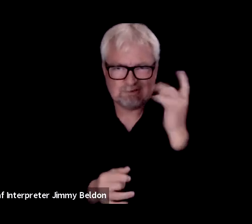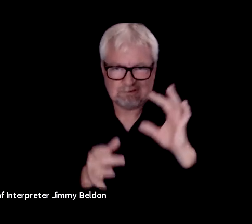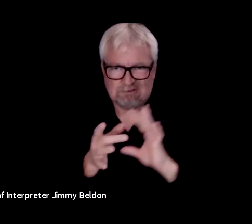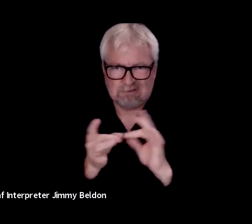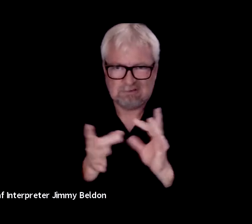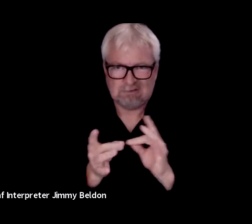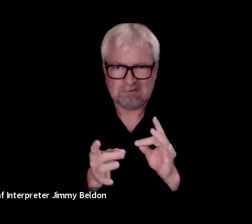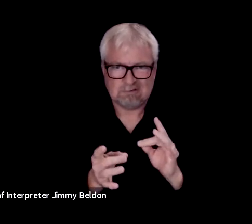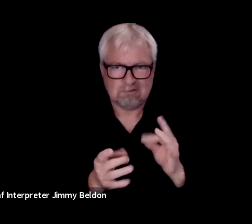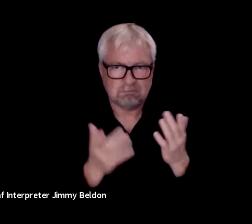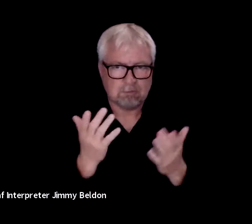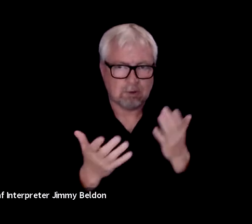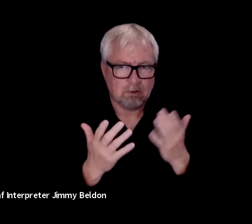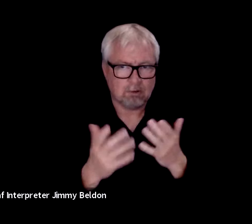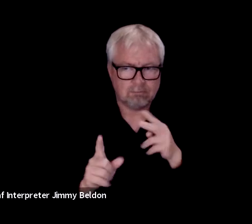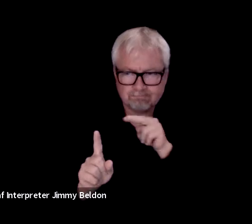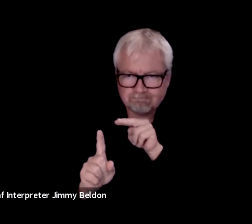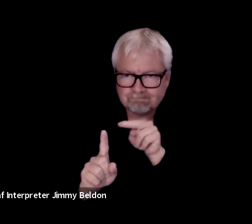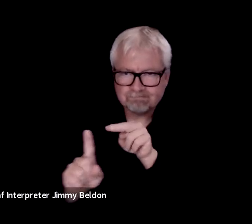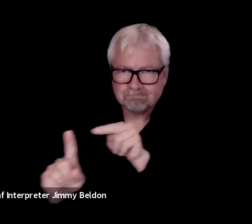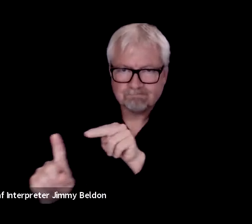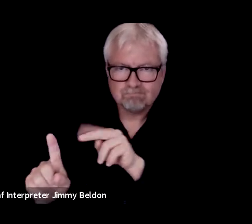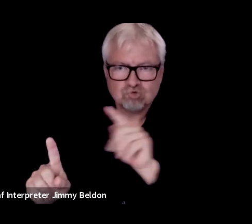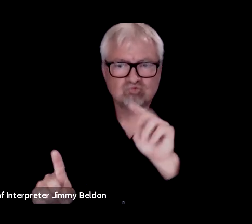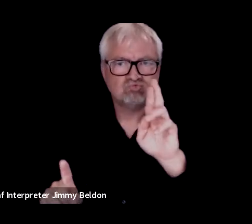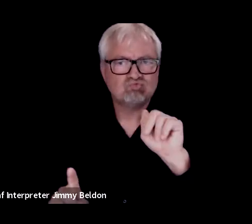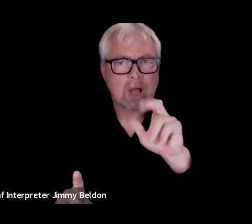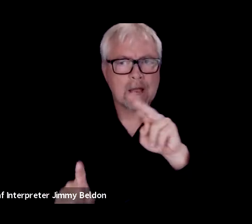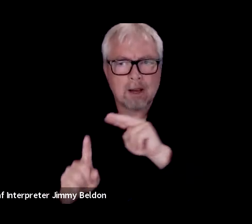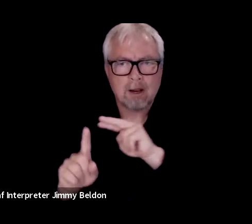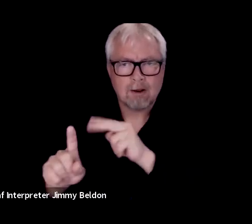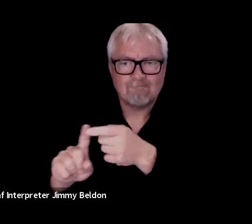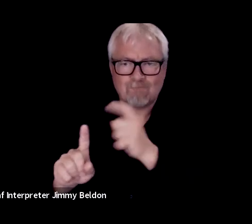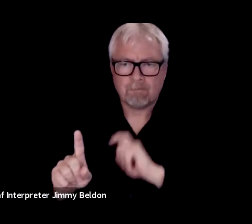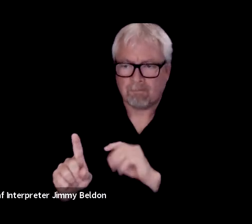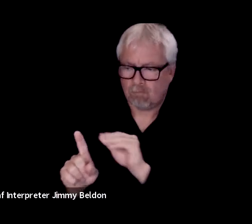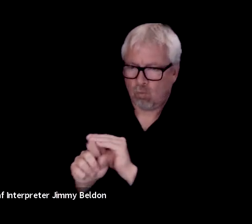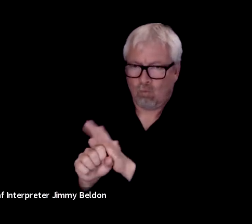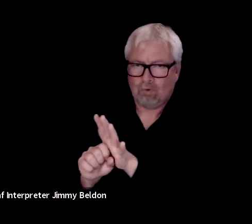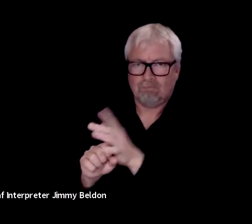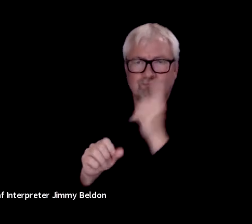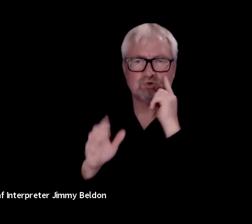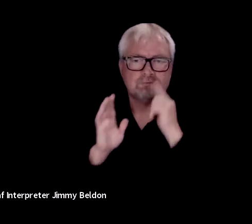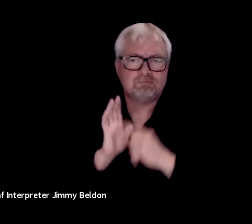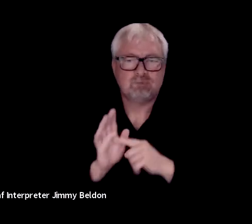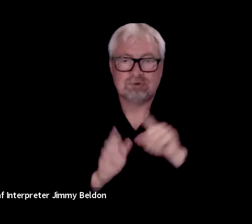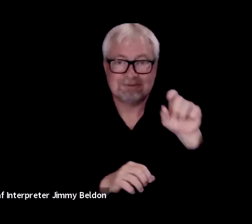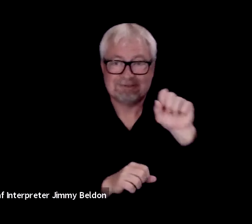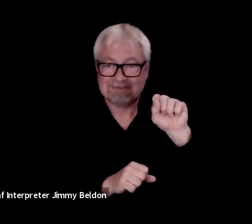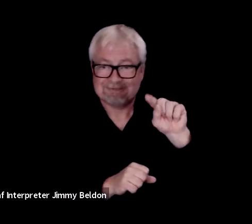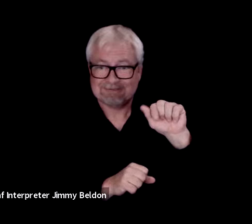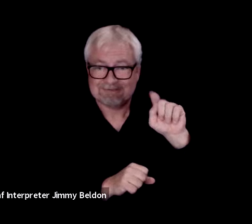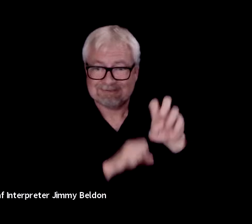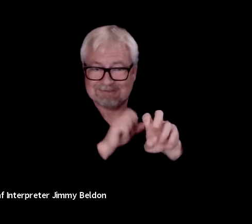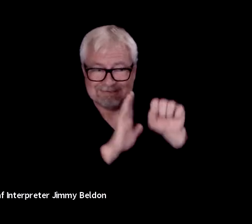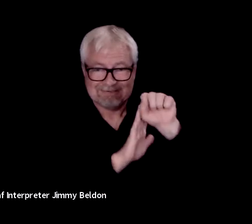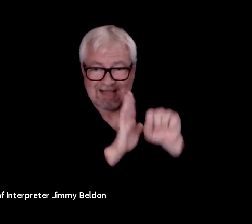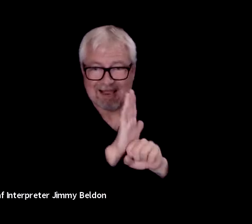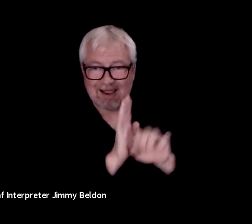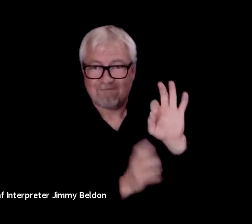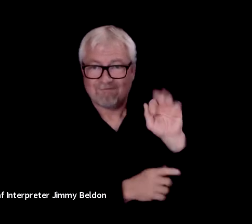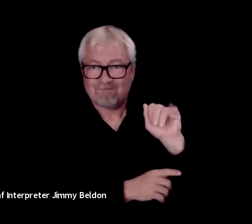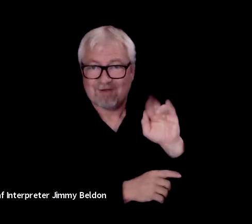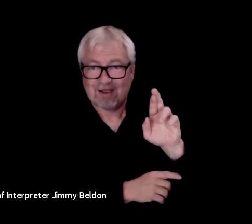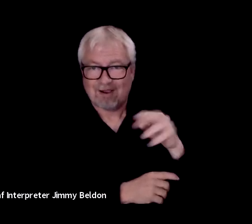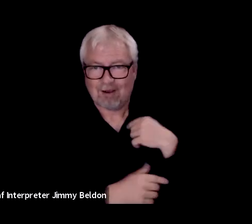places like the State Fair or other places. I'm looking back at your last weekly COVID report. It's really, most